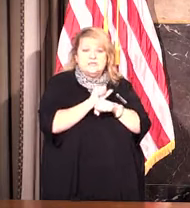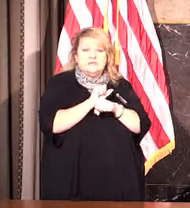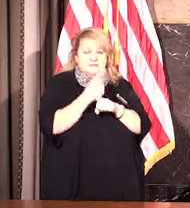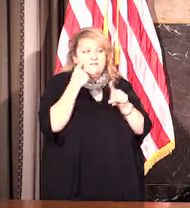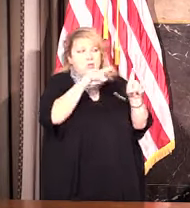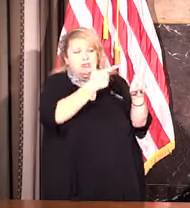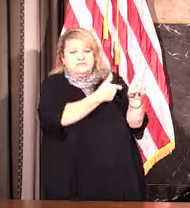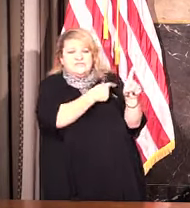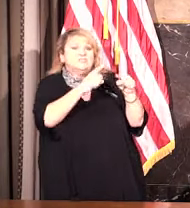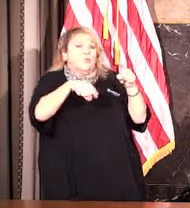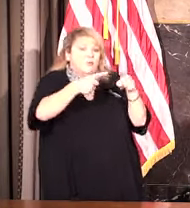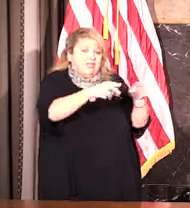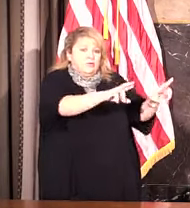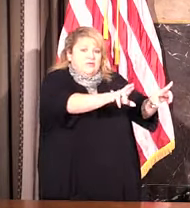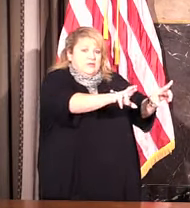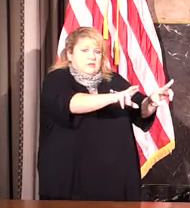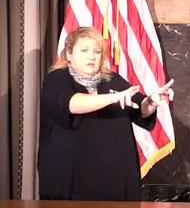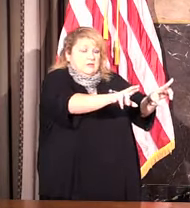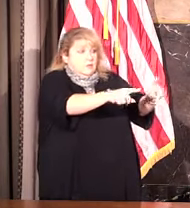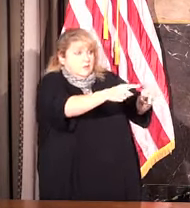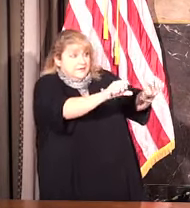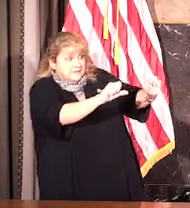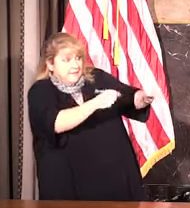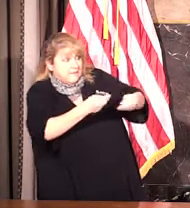and start to administer them.